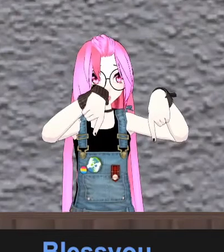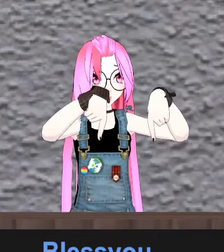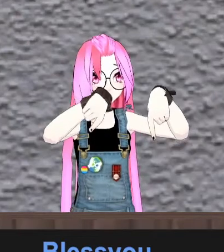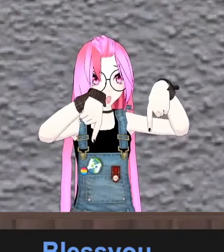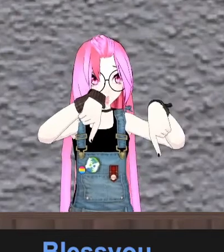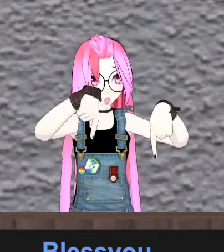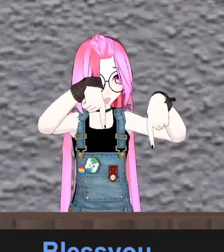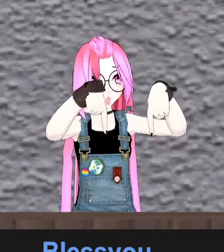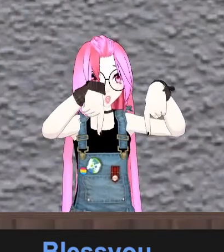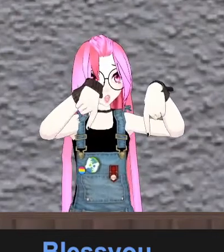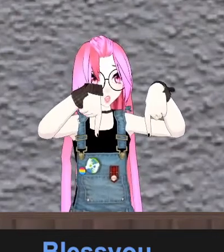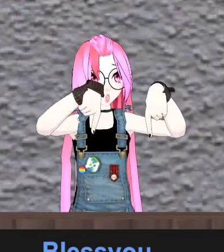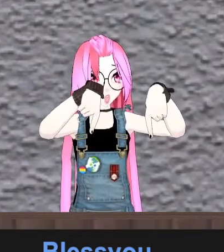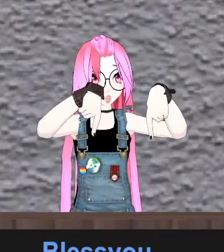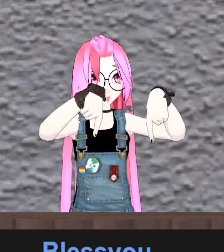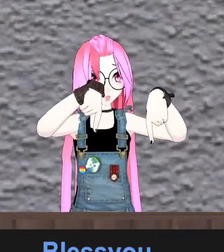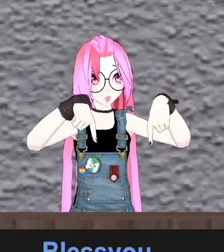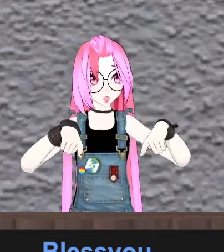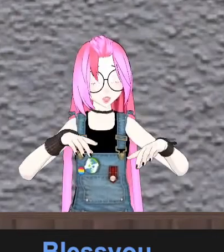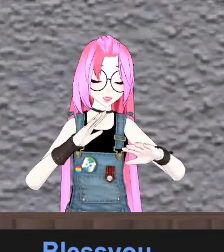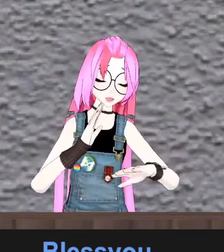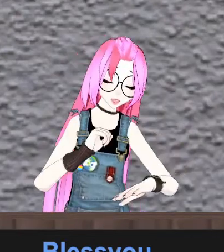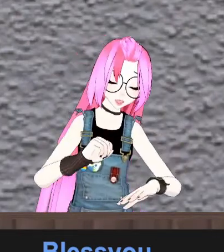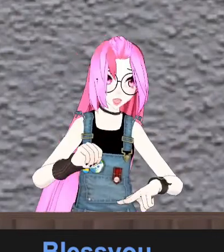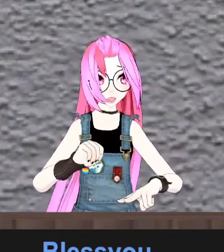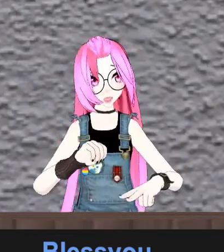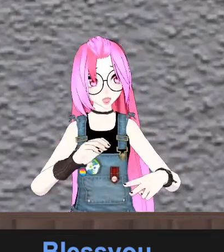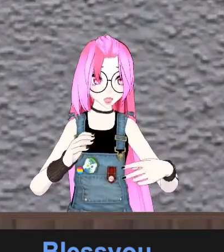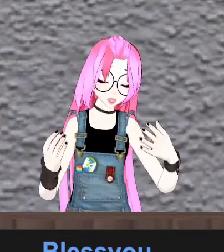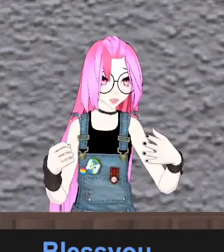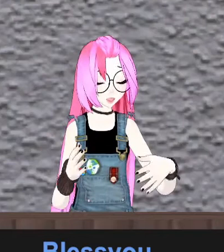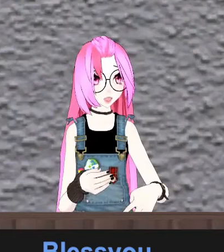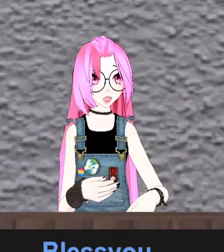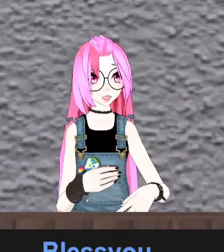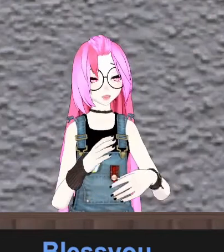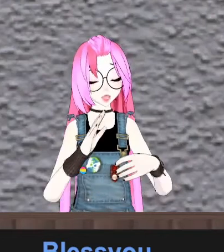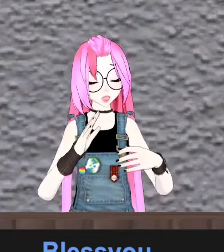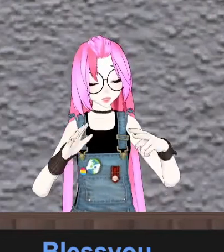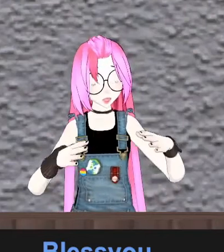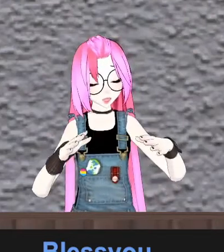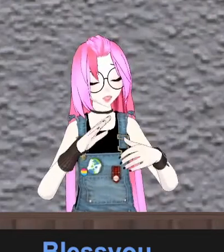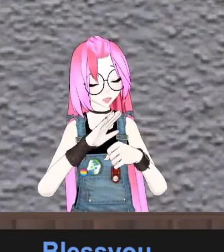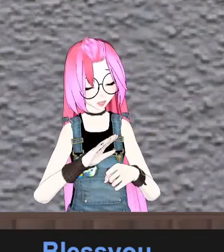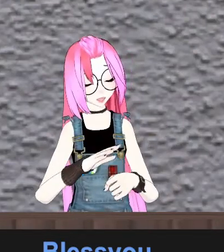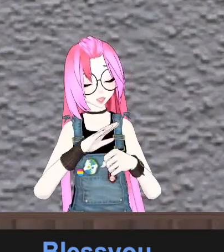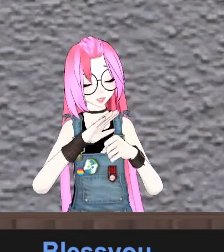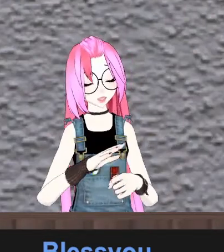So this is one is still, the other is wiggling. This is a bit of an older sign. I don't use that very often. But yeah, this could also mean stress. This one